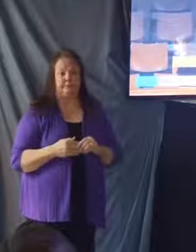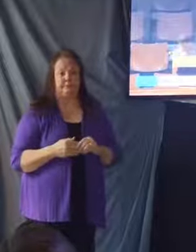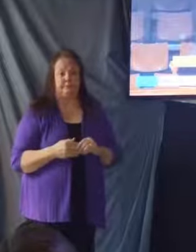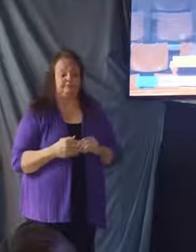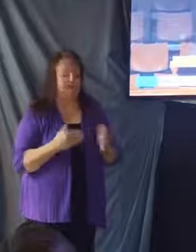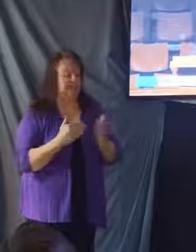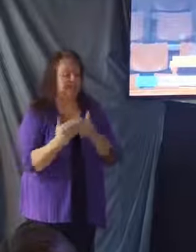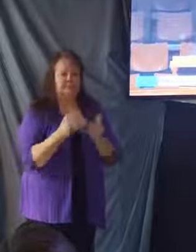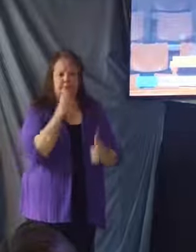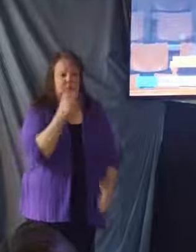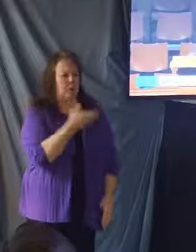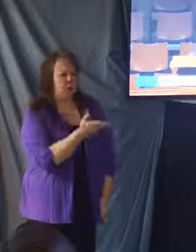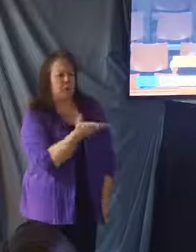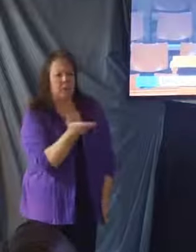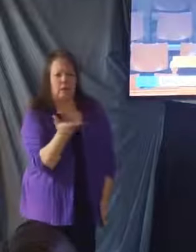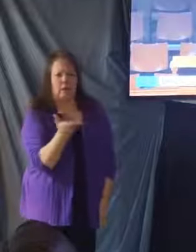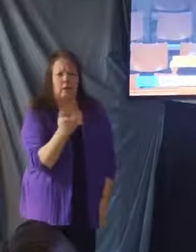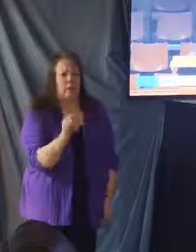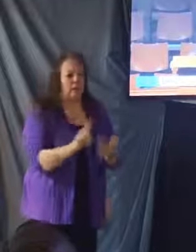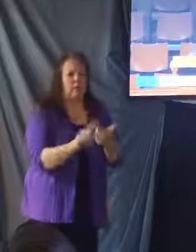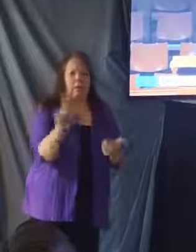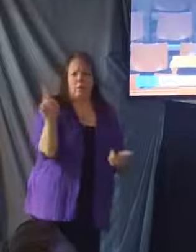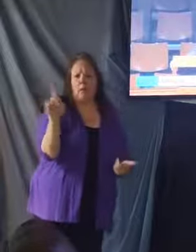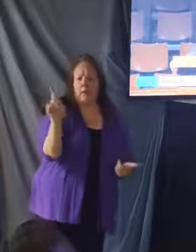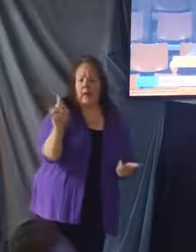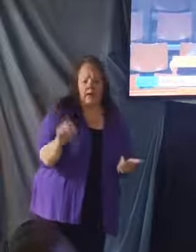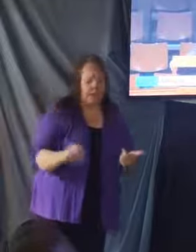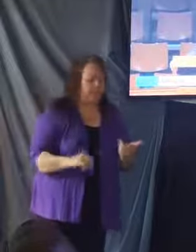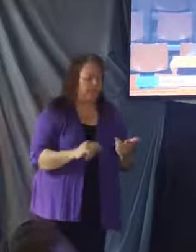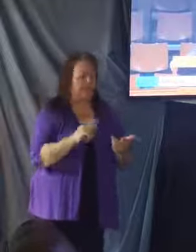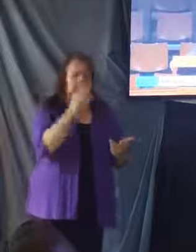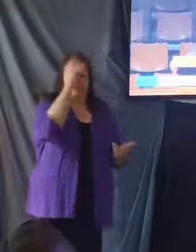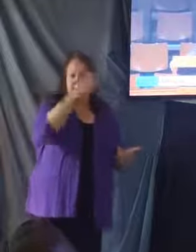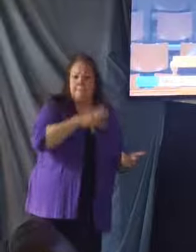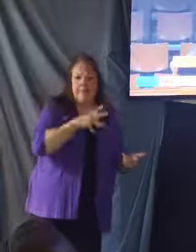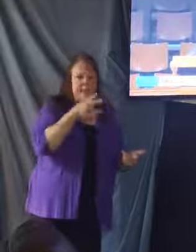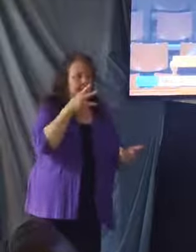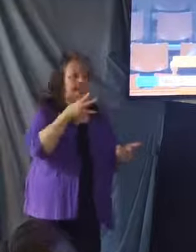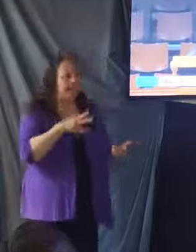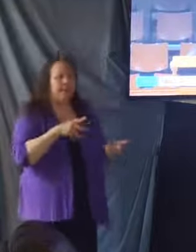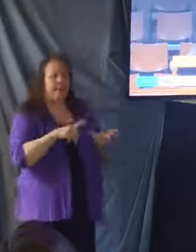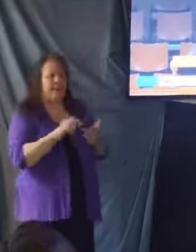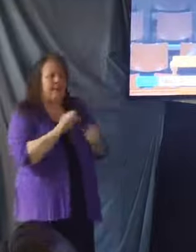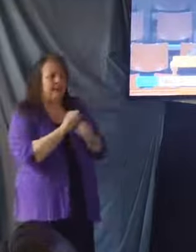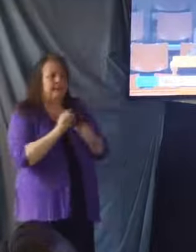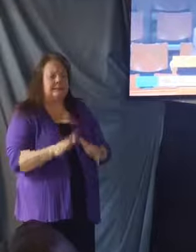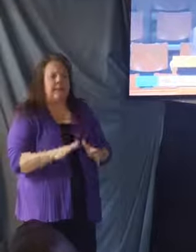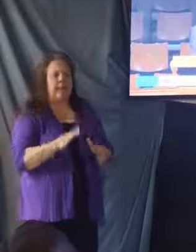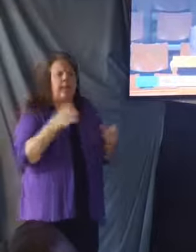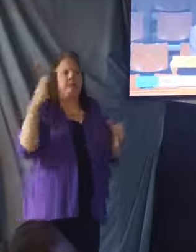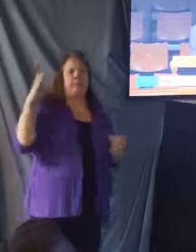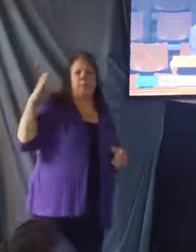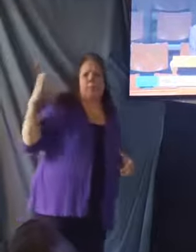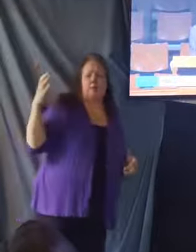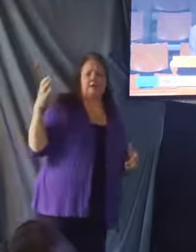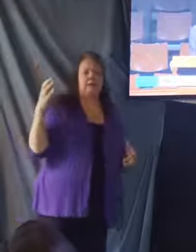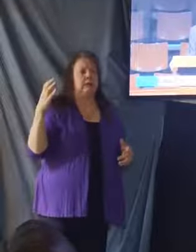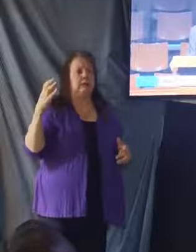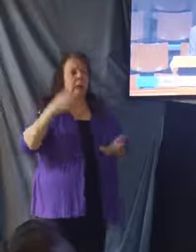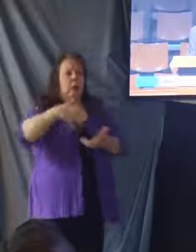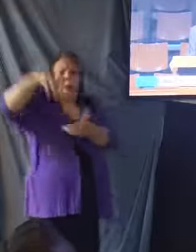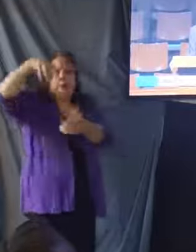It doesn't matter who you are, where you are, male, female, slave, master,